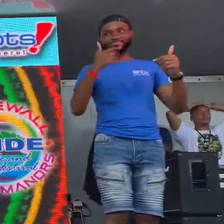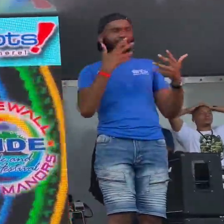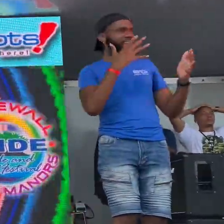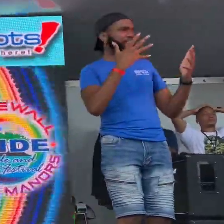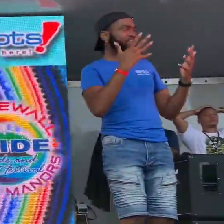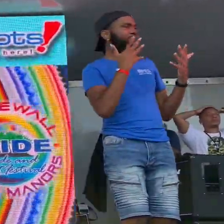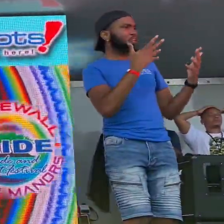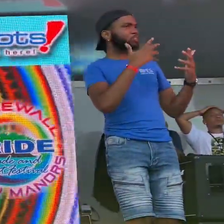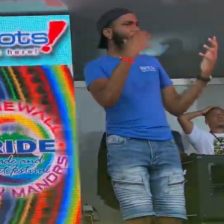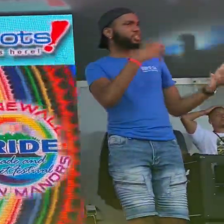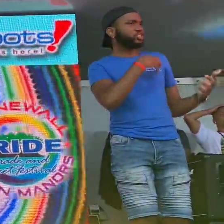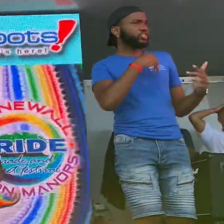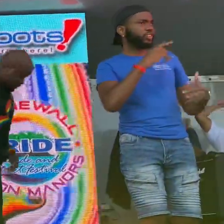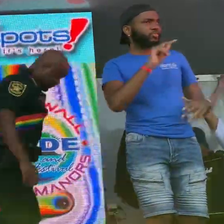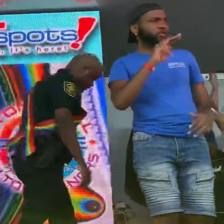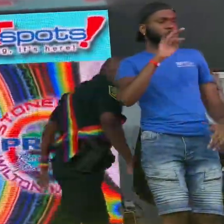Tony.